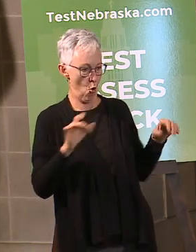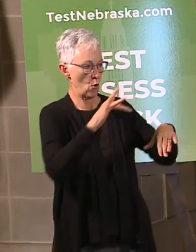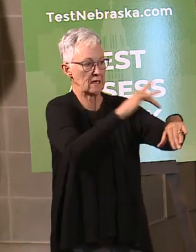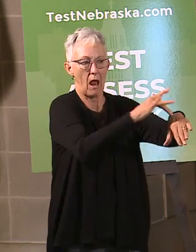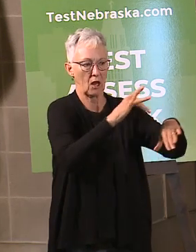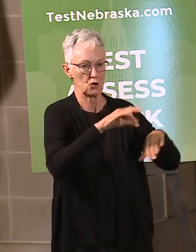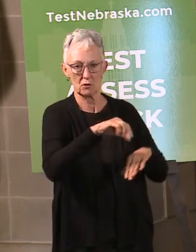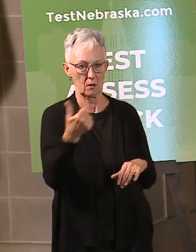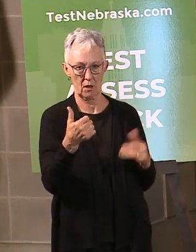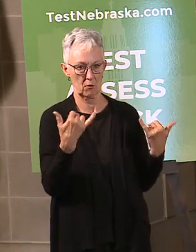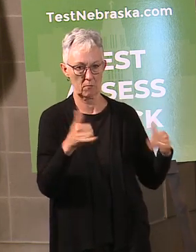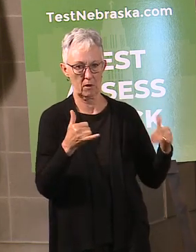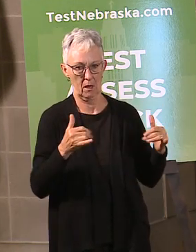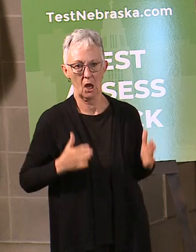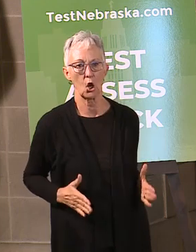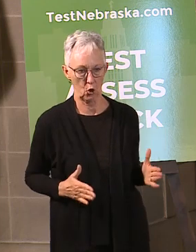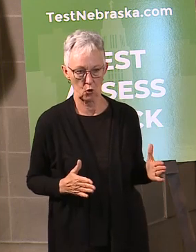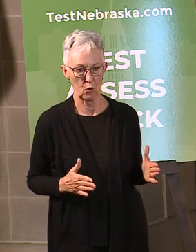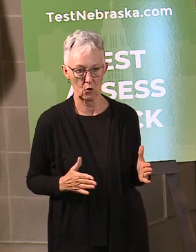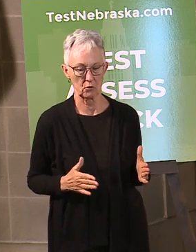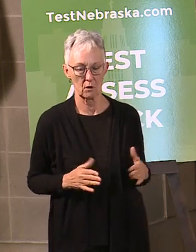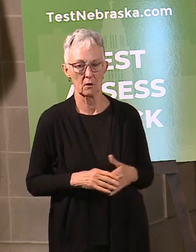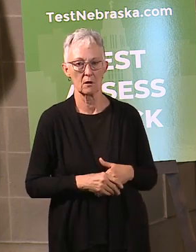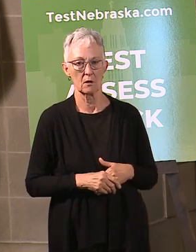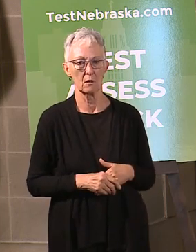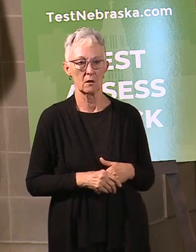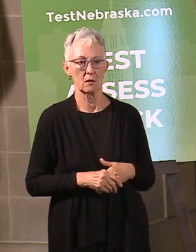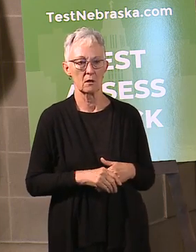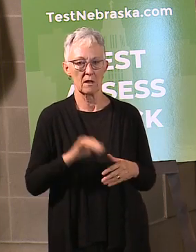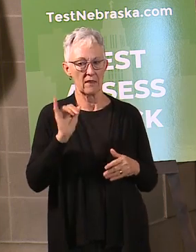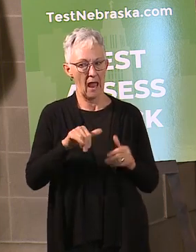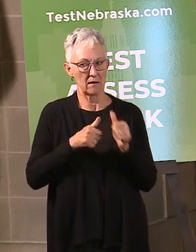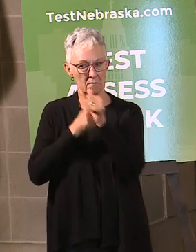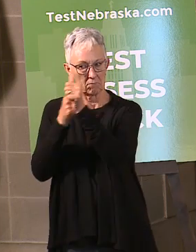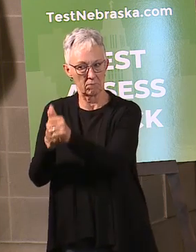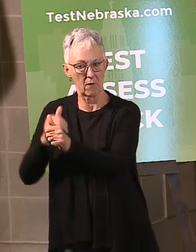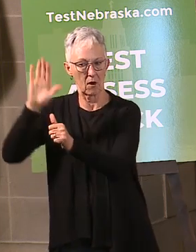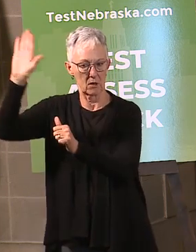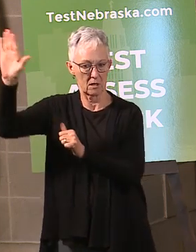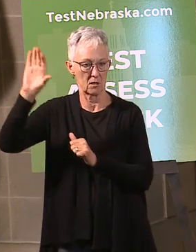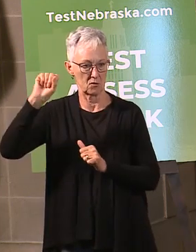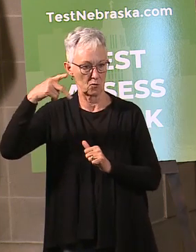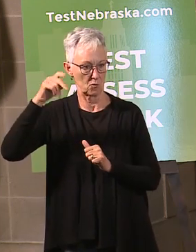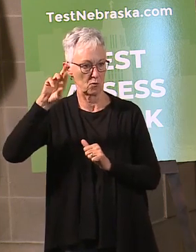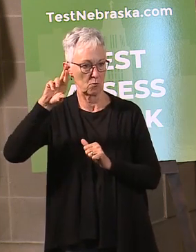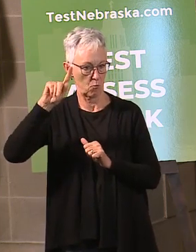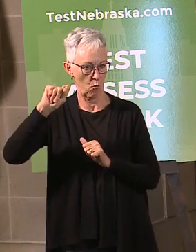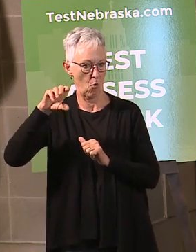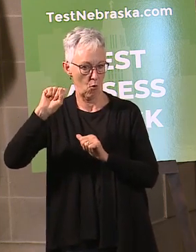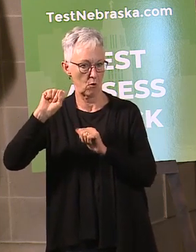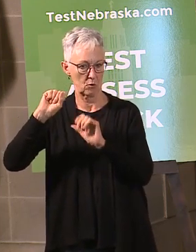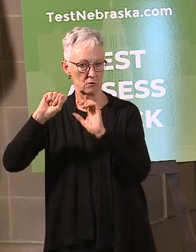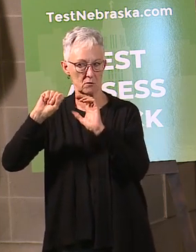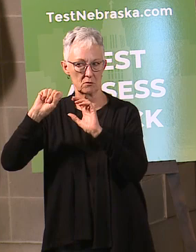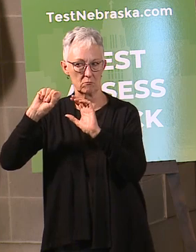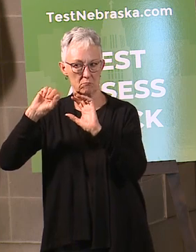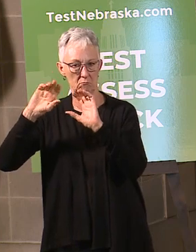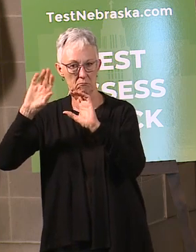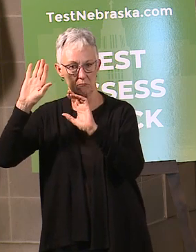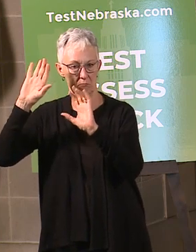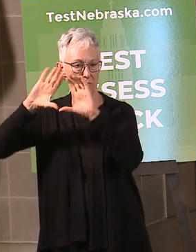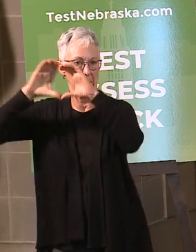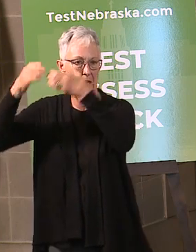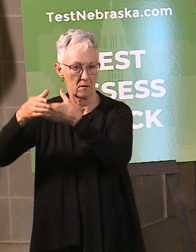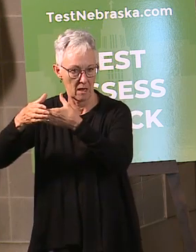players or the ground or water or something like that. So it's just a guidance document for us, but it's a good guidance document that we will get